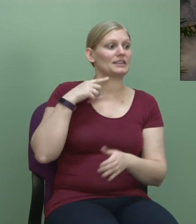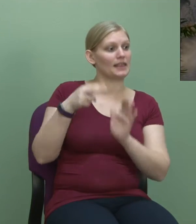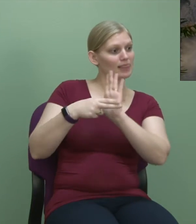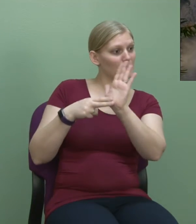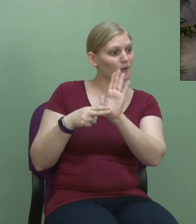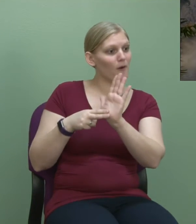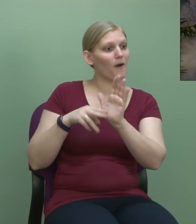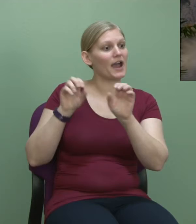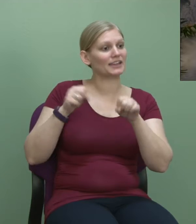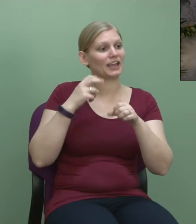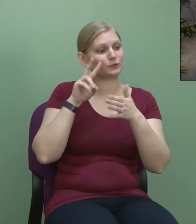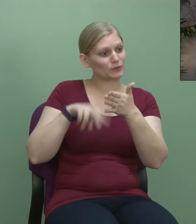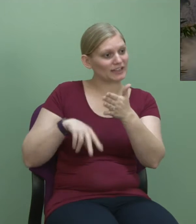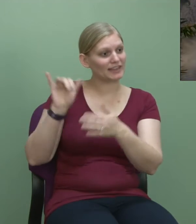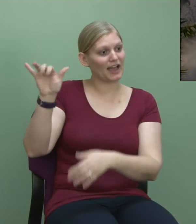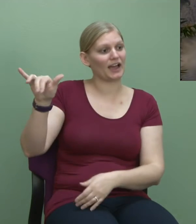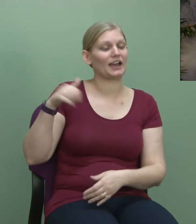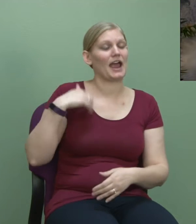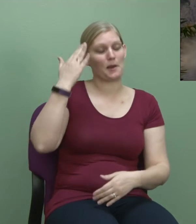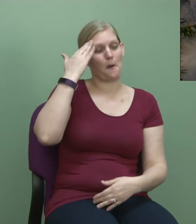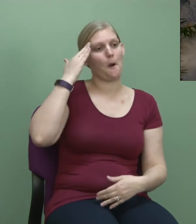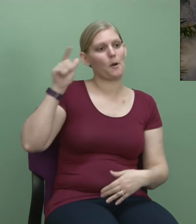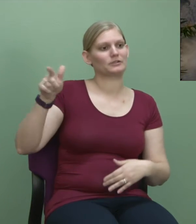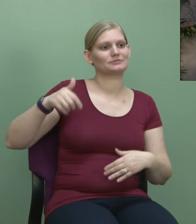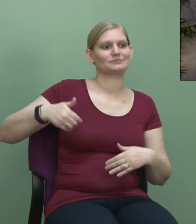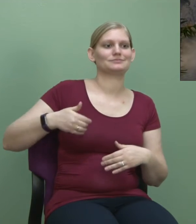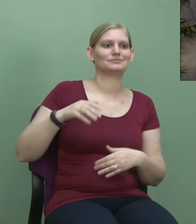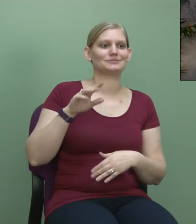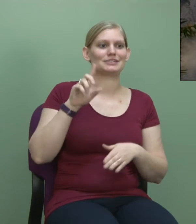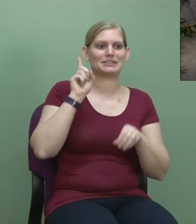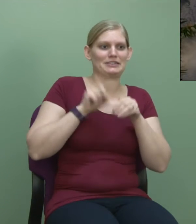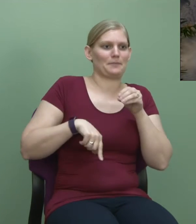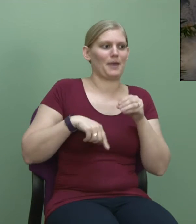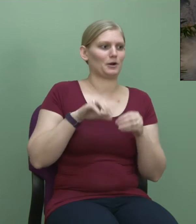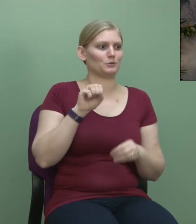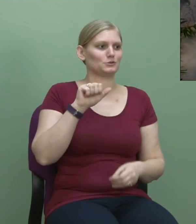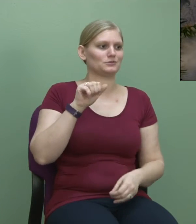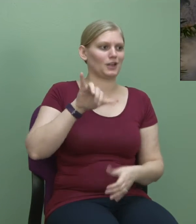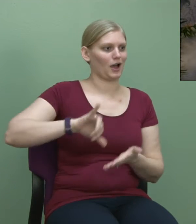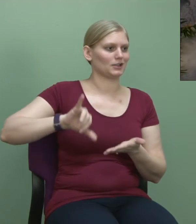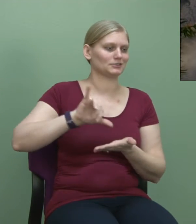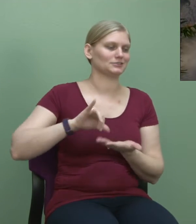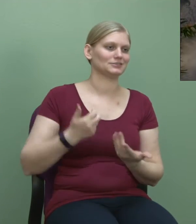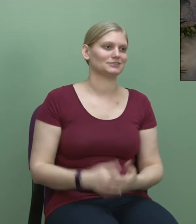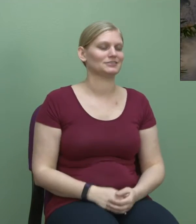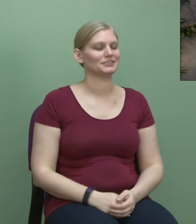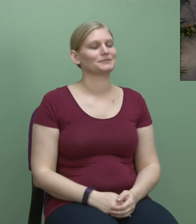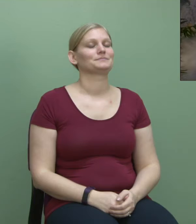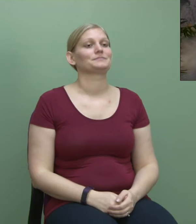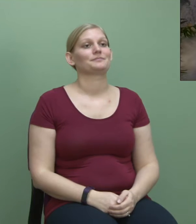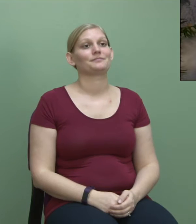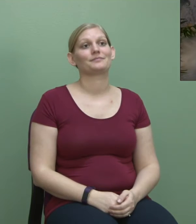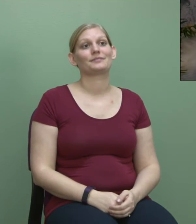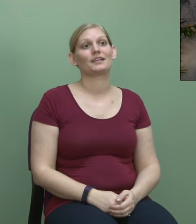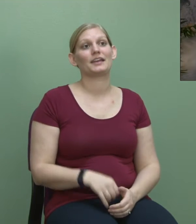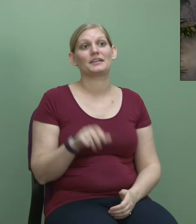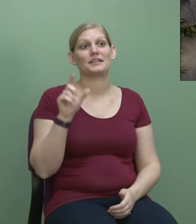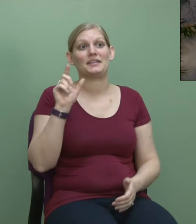recognize a restaurant maybe that you like to go to, you can help them become familiar with the sign